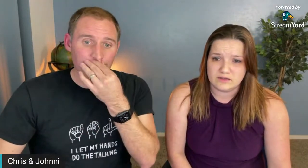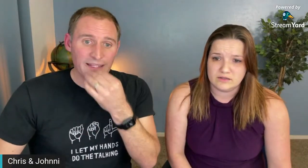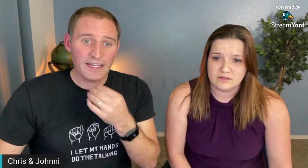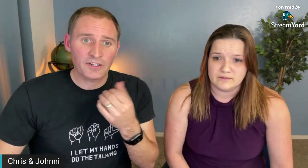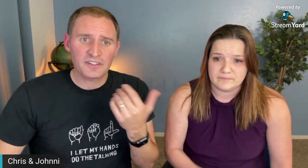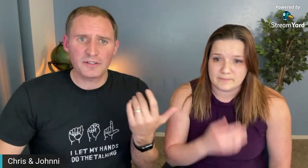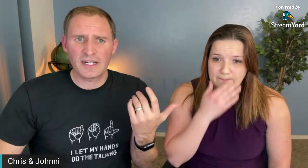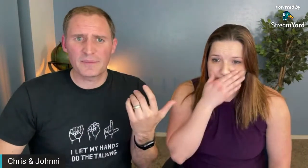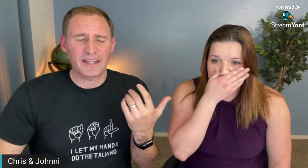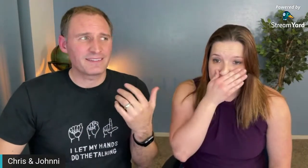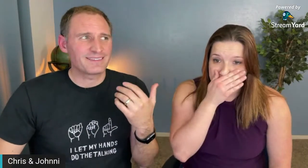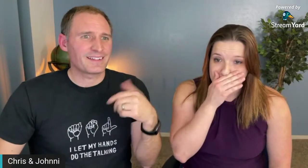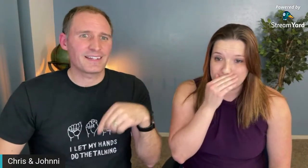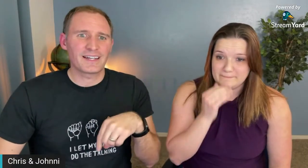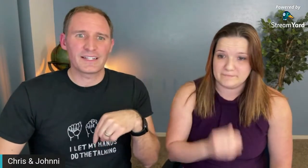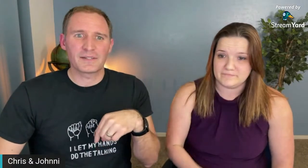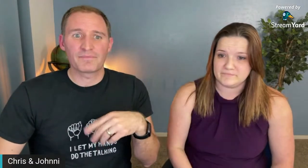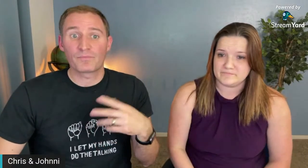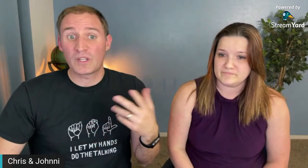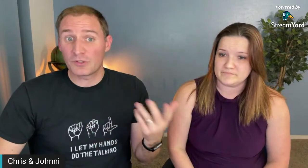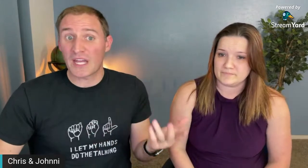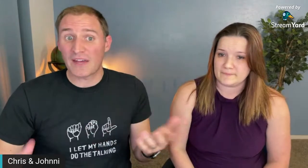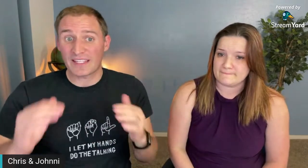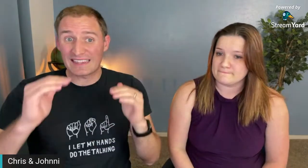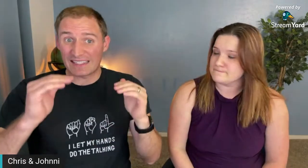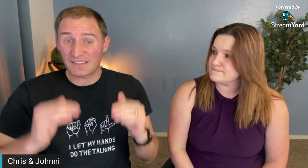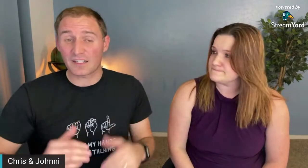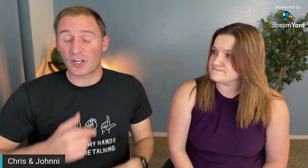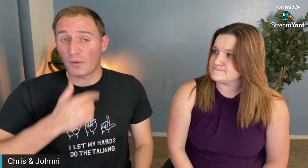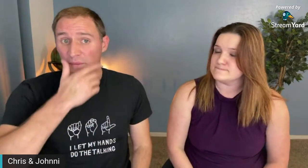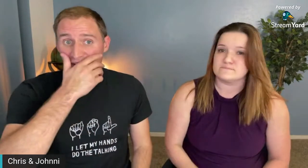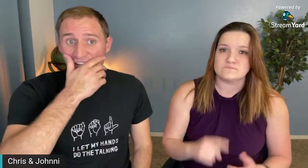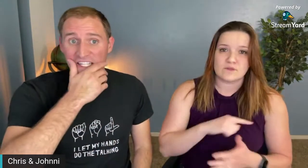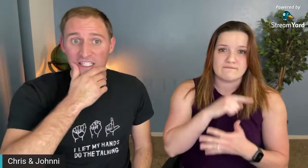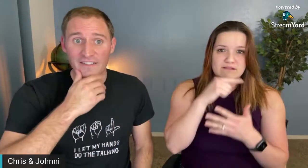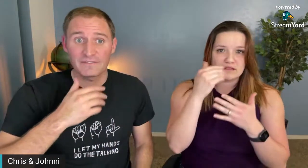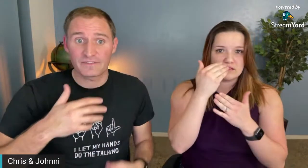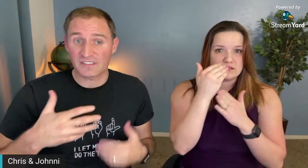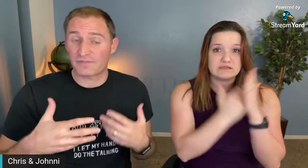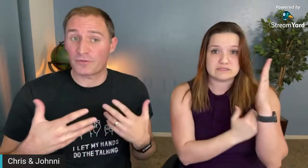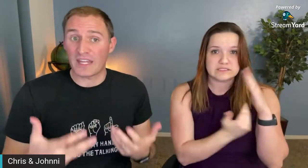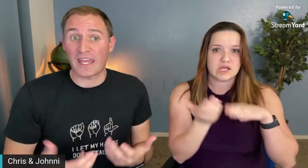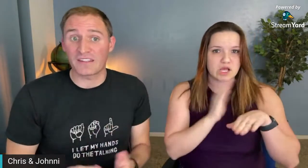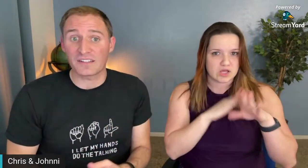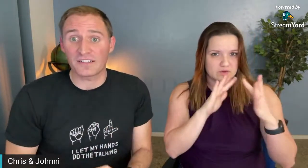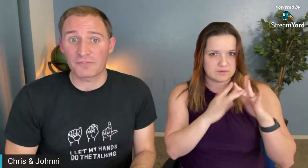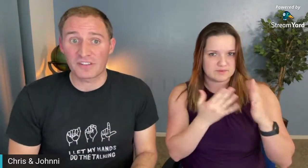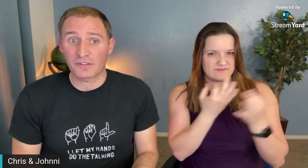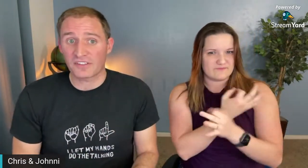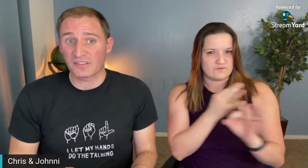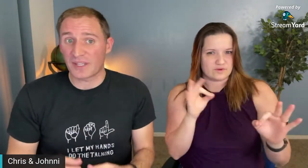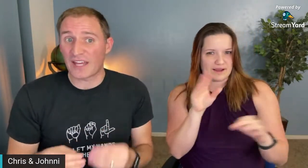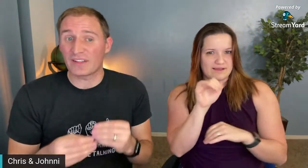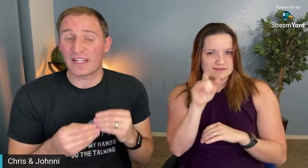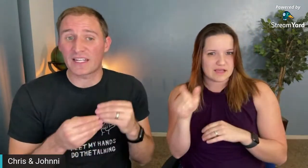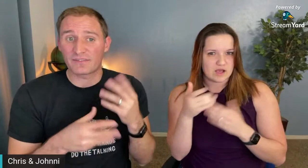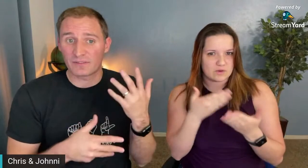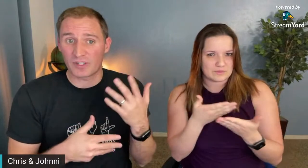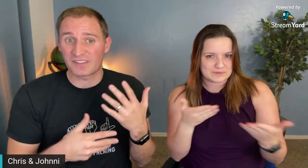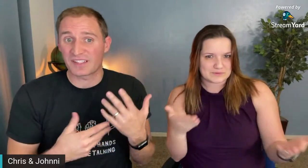Yeah, and also we do have like a list on our website of just free ASL resources, and we have a lot of ones listed